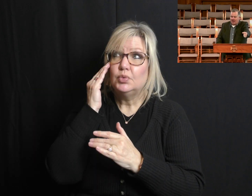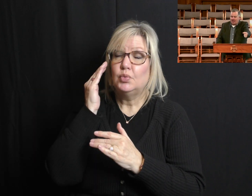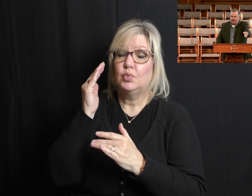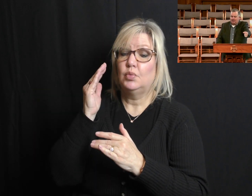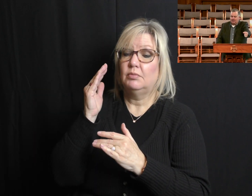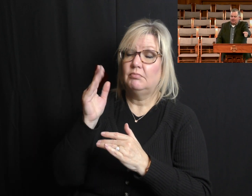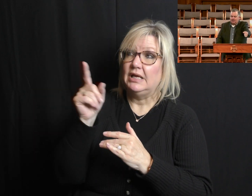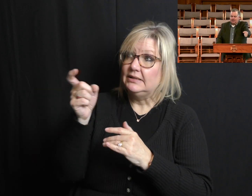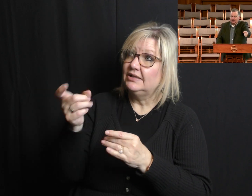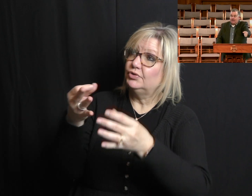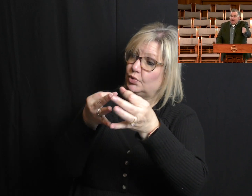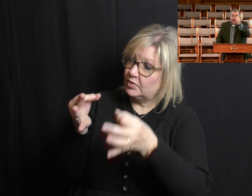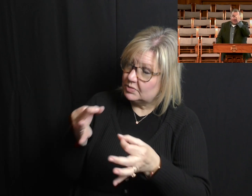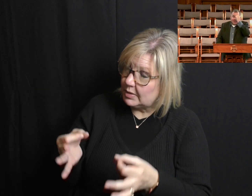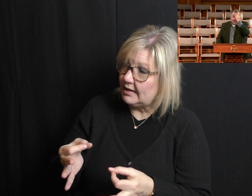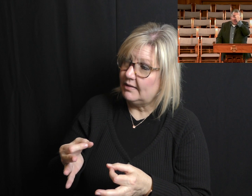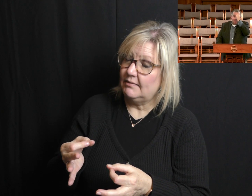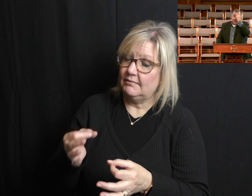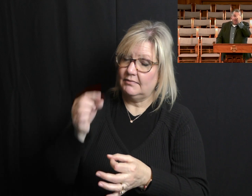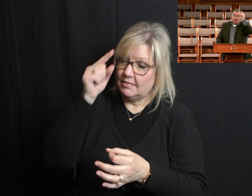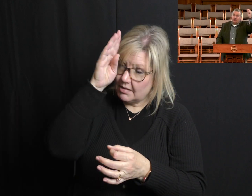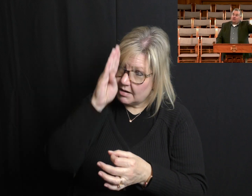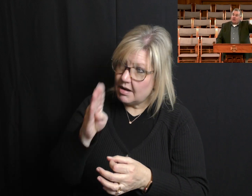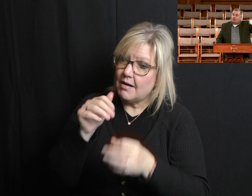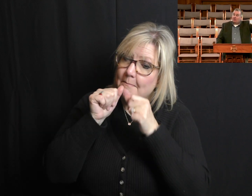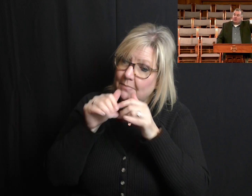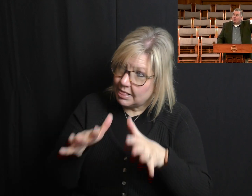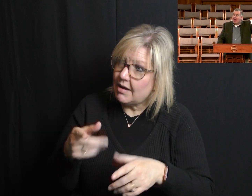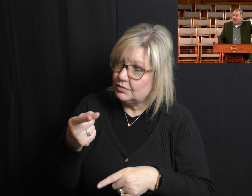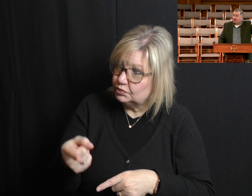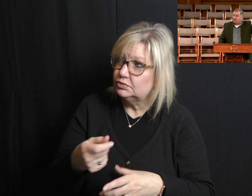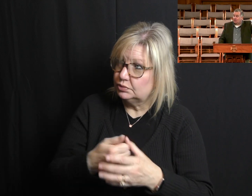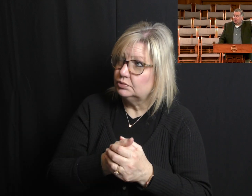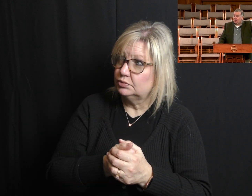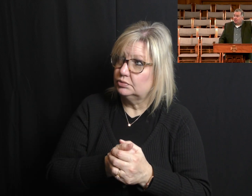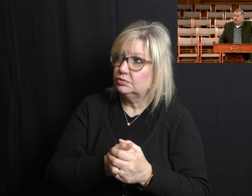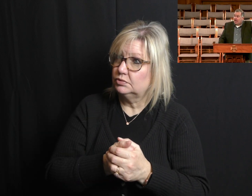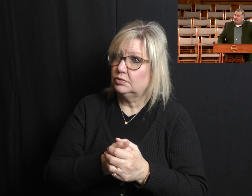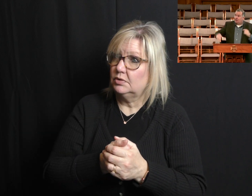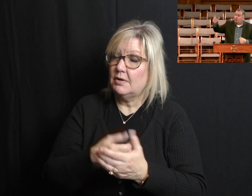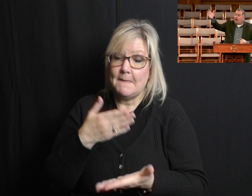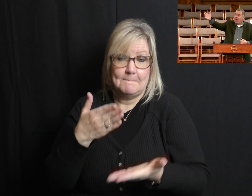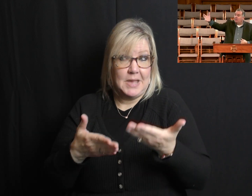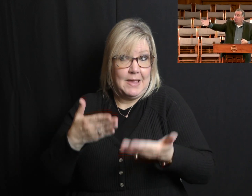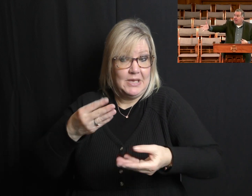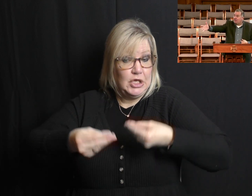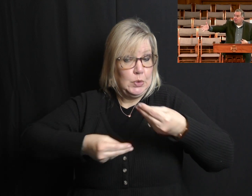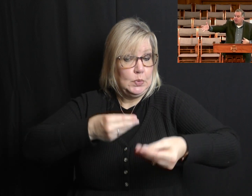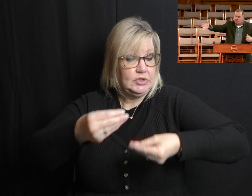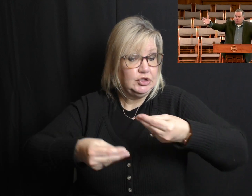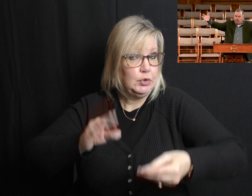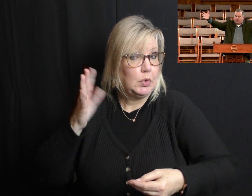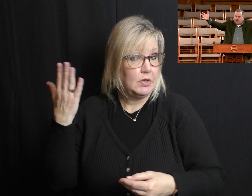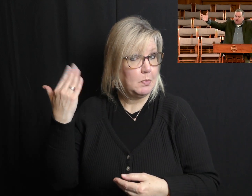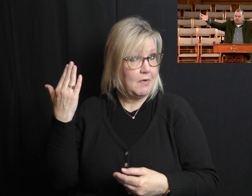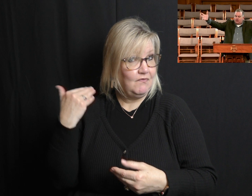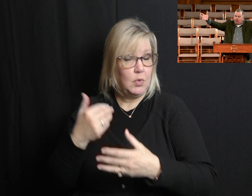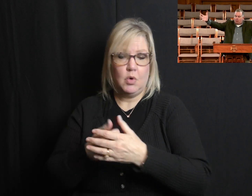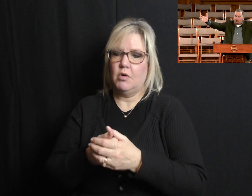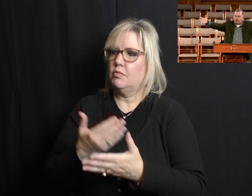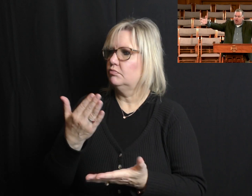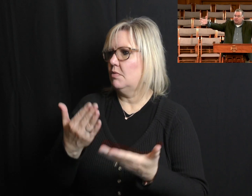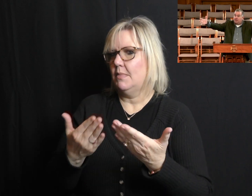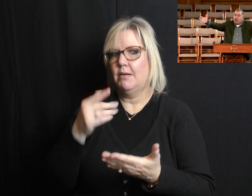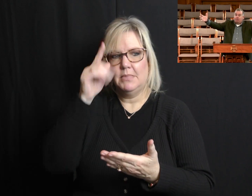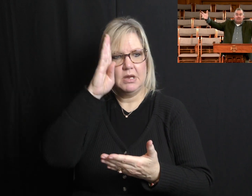by God. In fact, he may have been generous in the past. And so God had blessed him with fields that